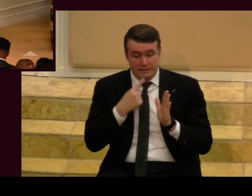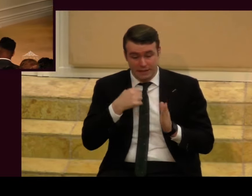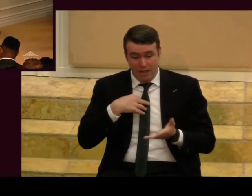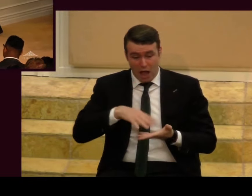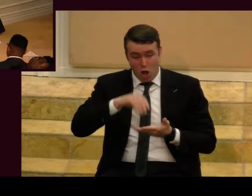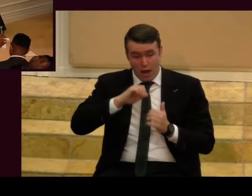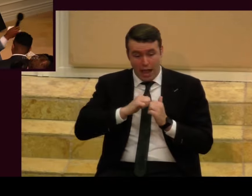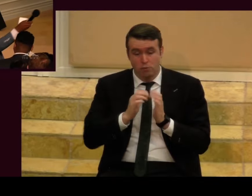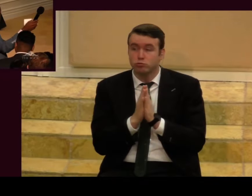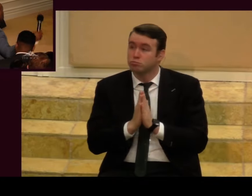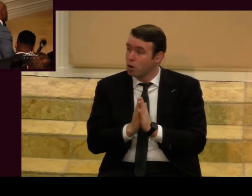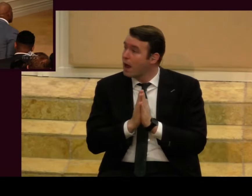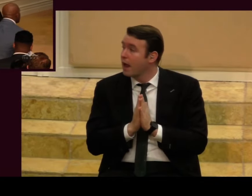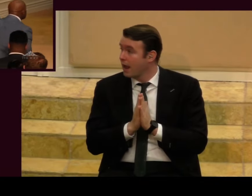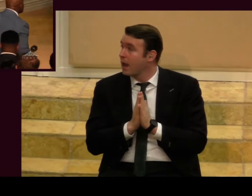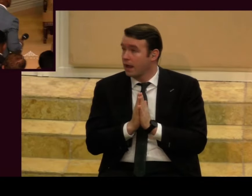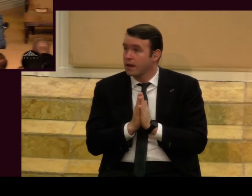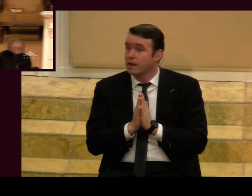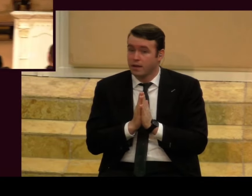says if I'll learn how to pray,